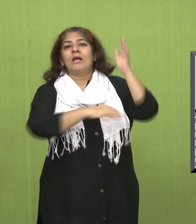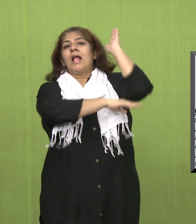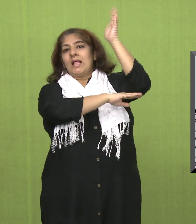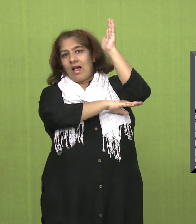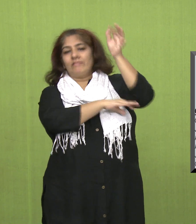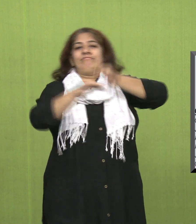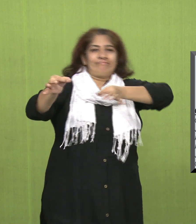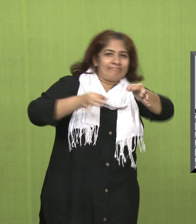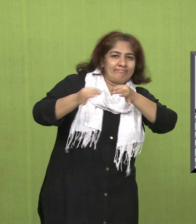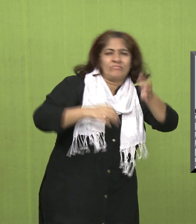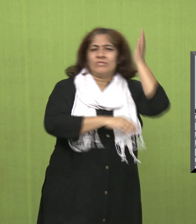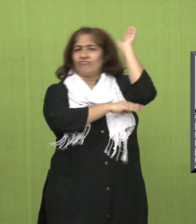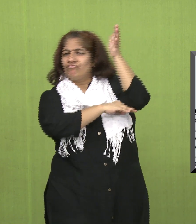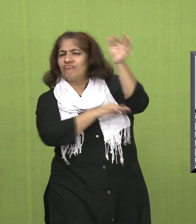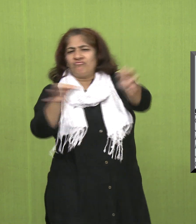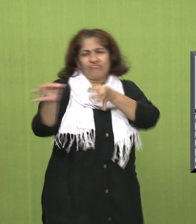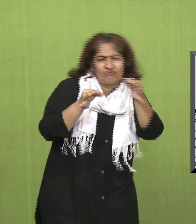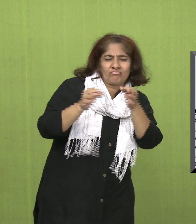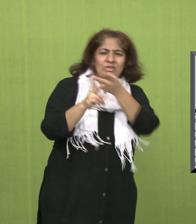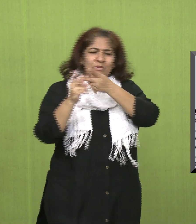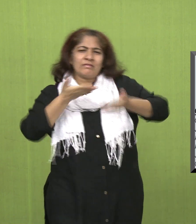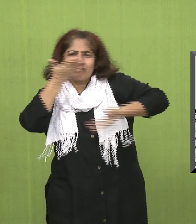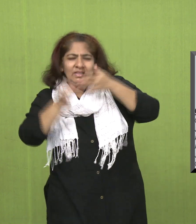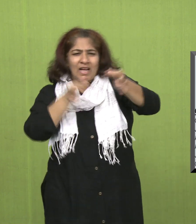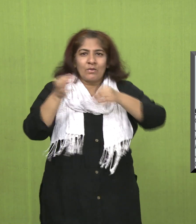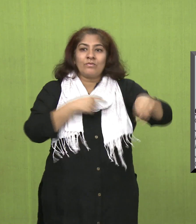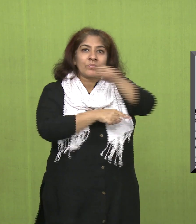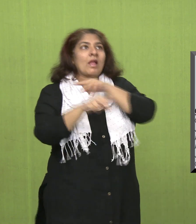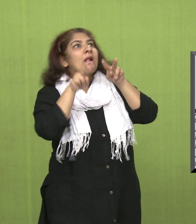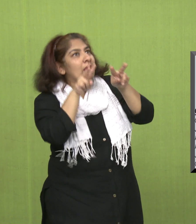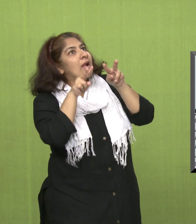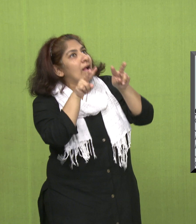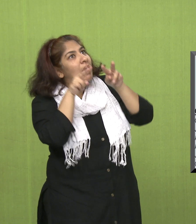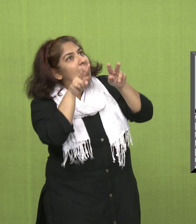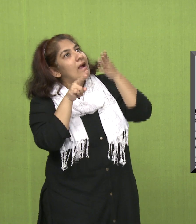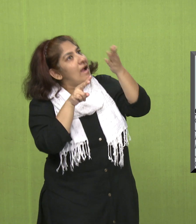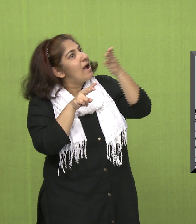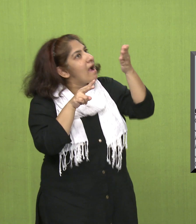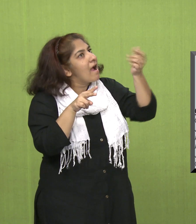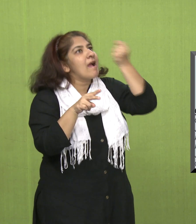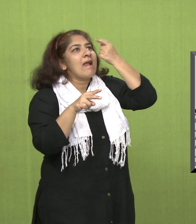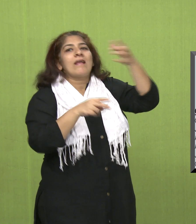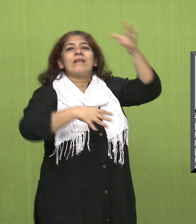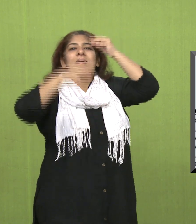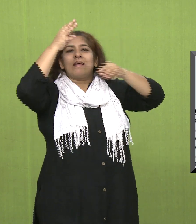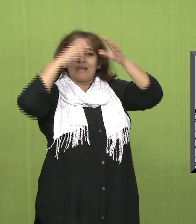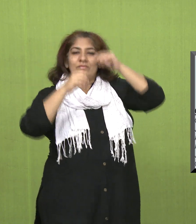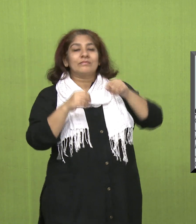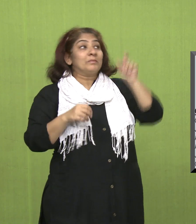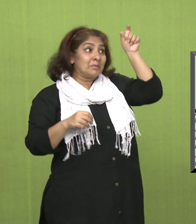other outsider through the lecture method. So, and the people, they learn